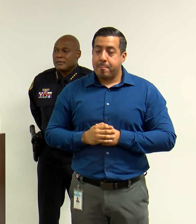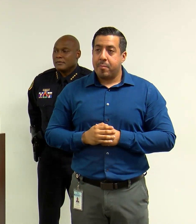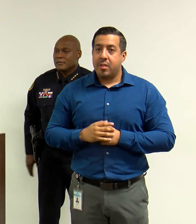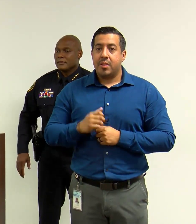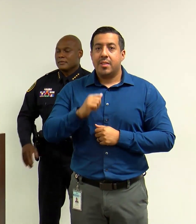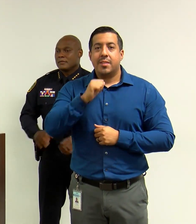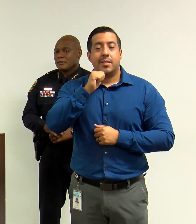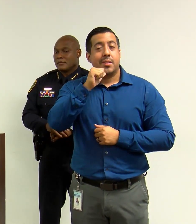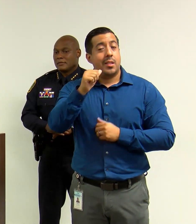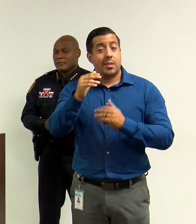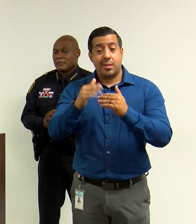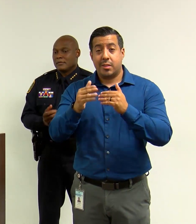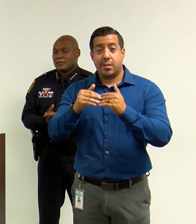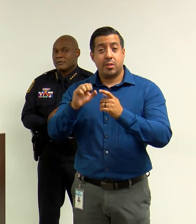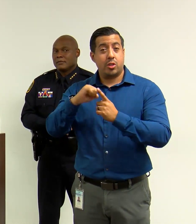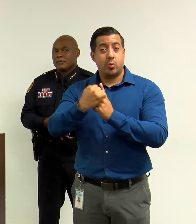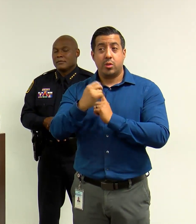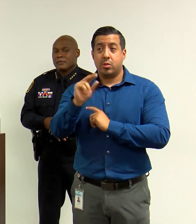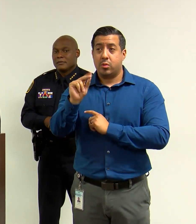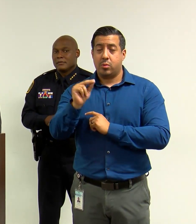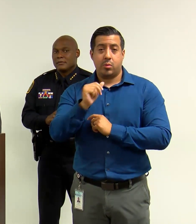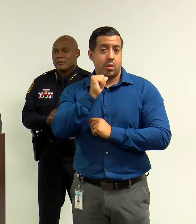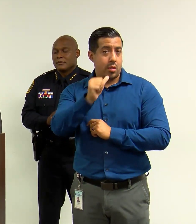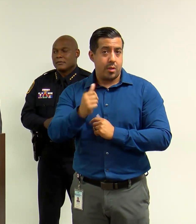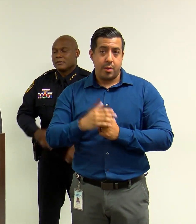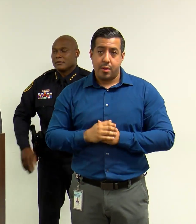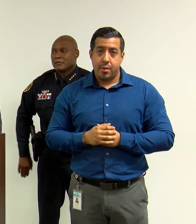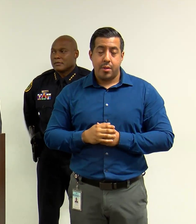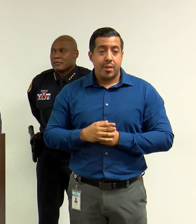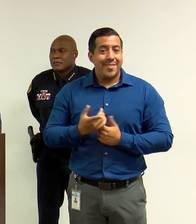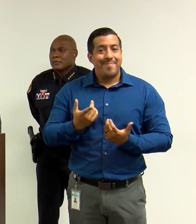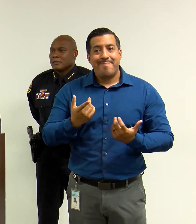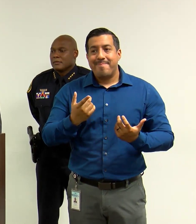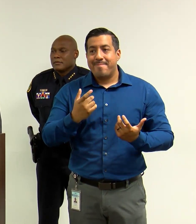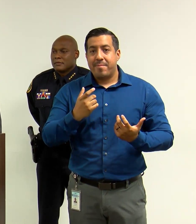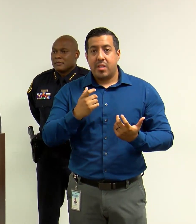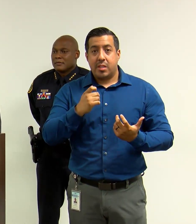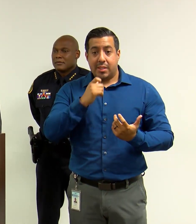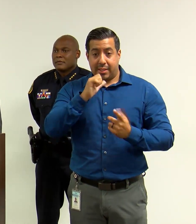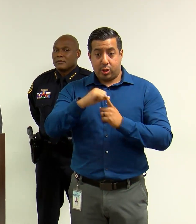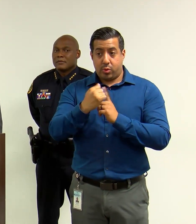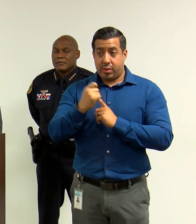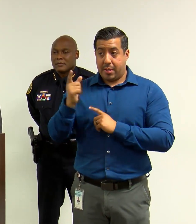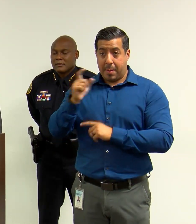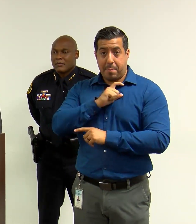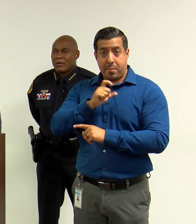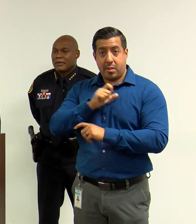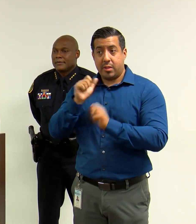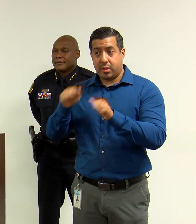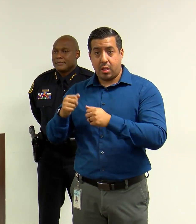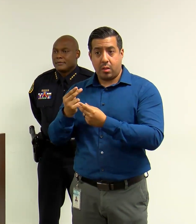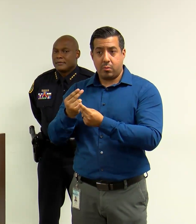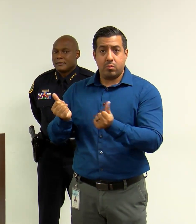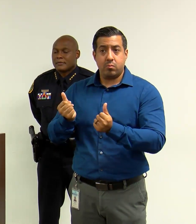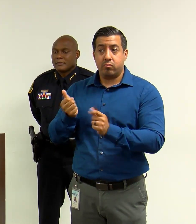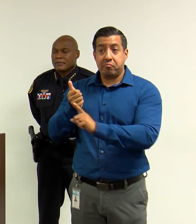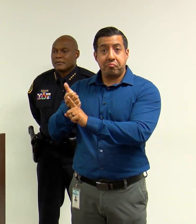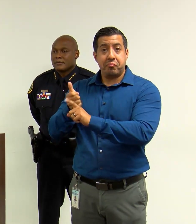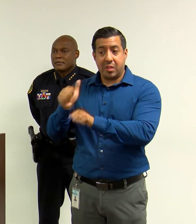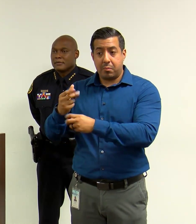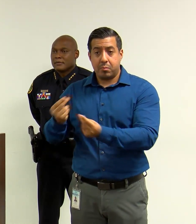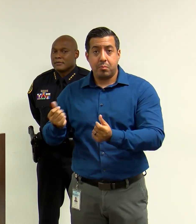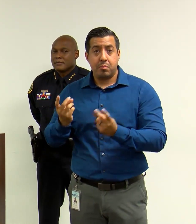It's not an easy situation. It's not a situation that the police officers are going to be able to get on top of by